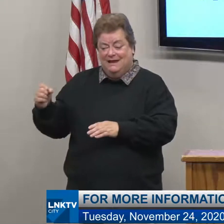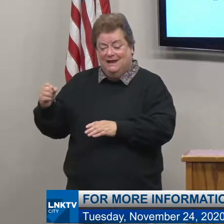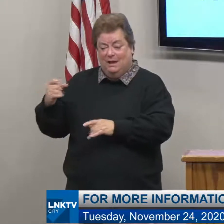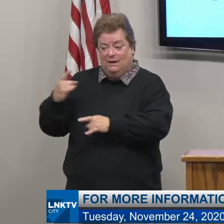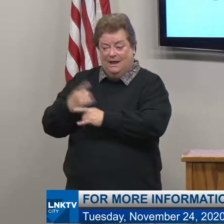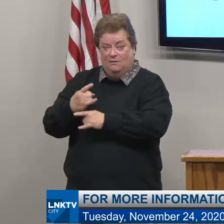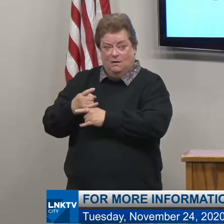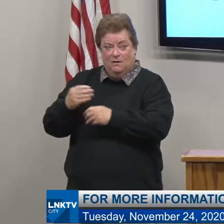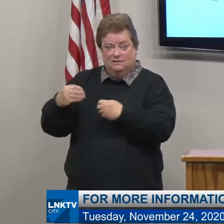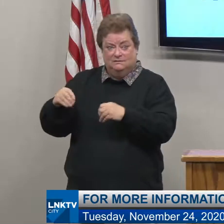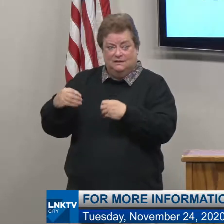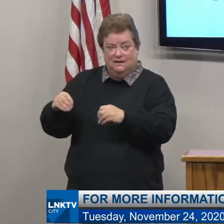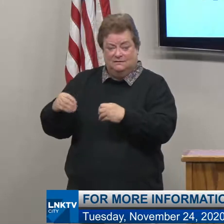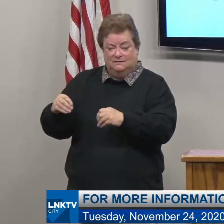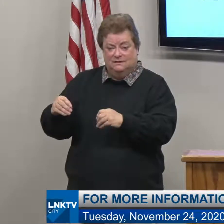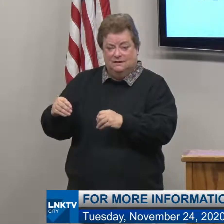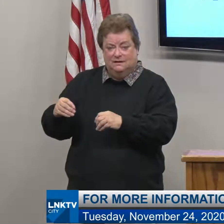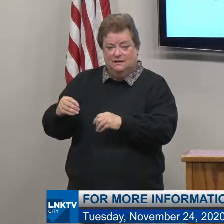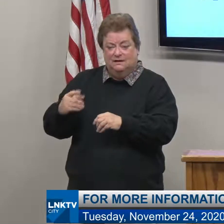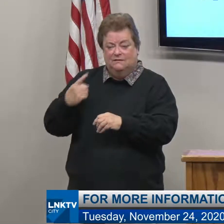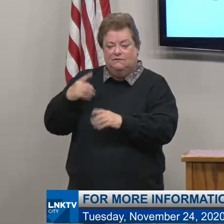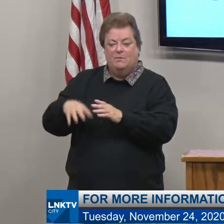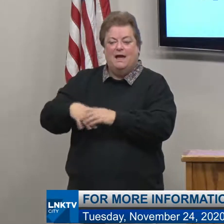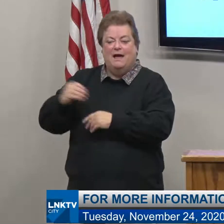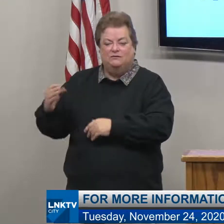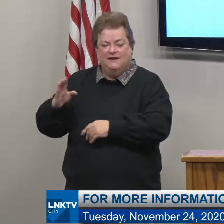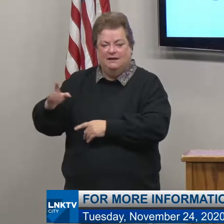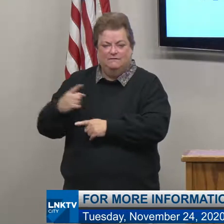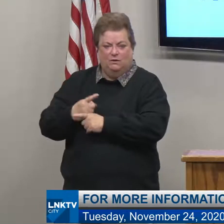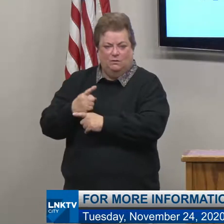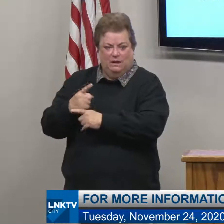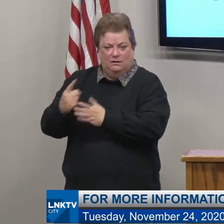their otherwise non-pandemic operation hours.